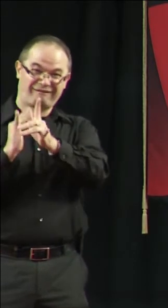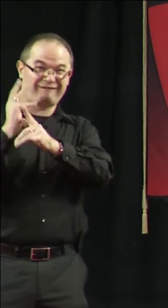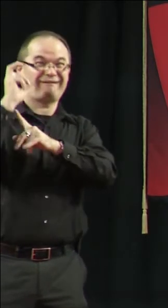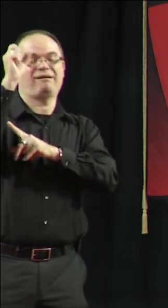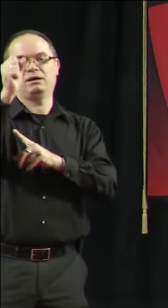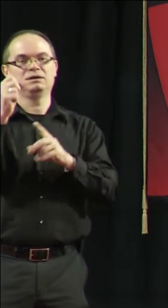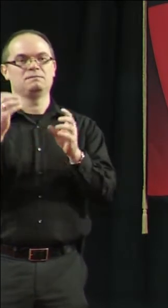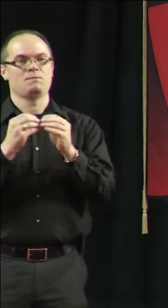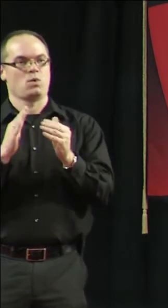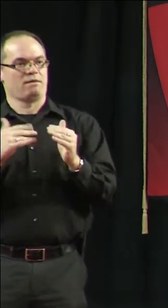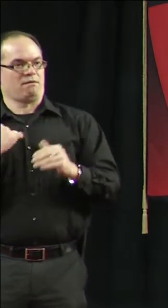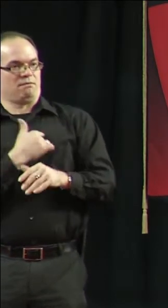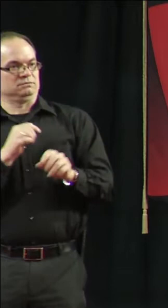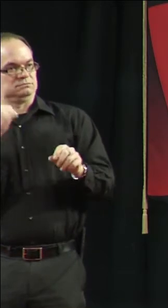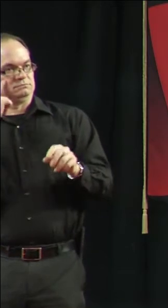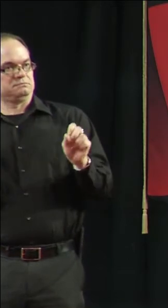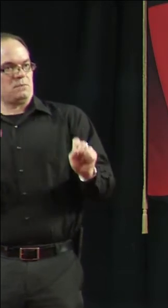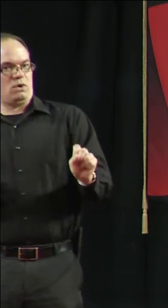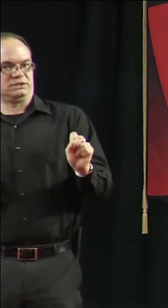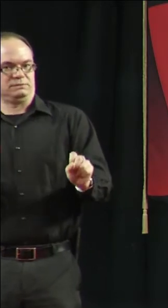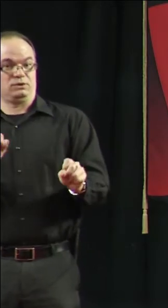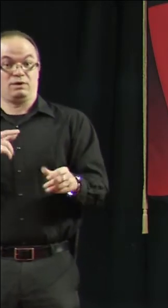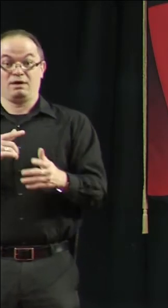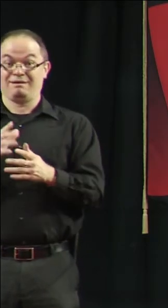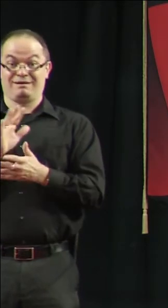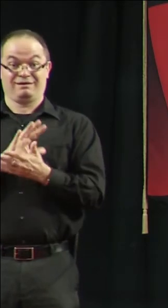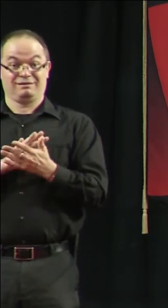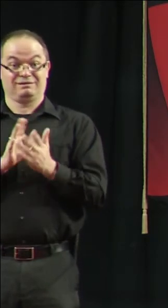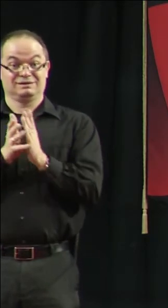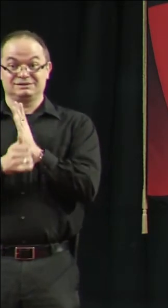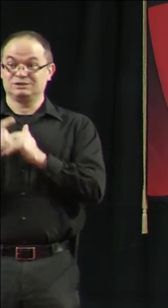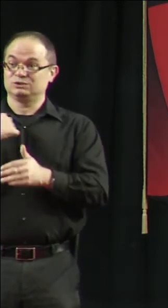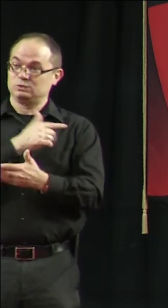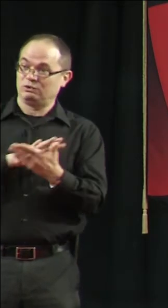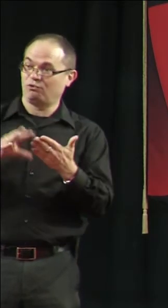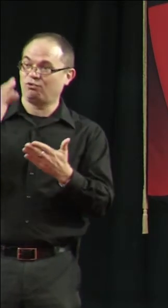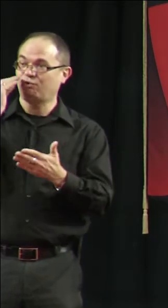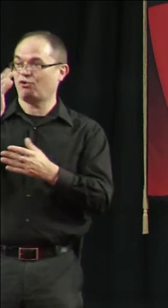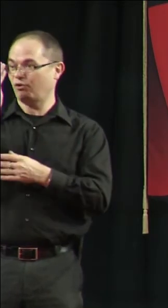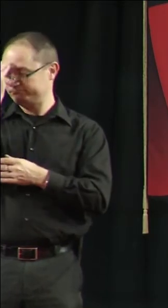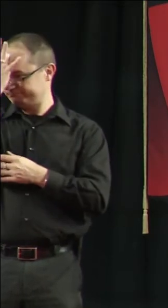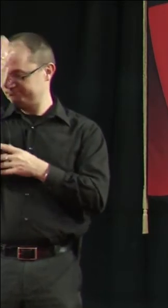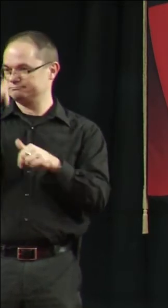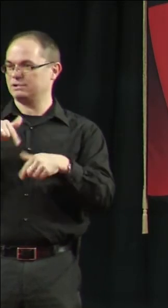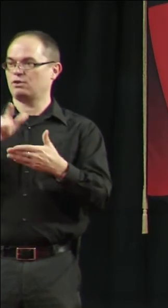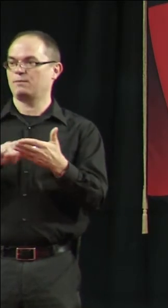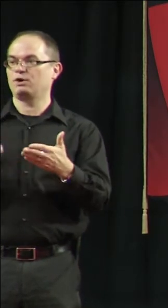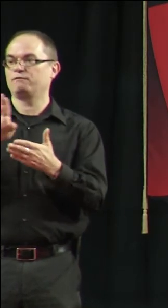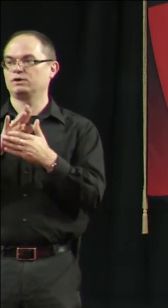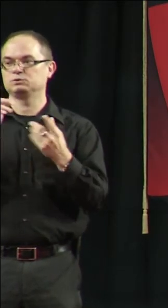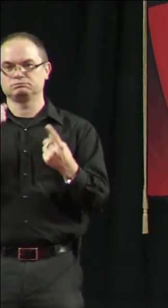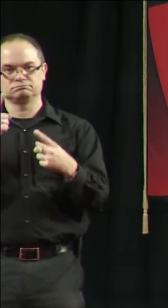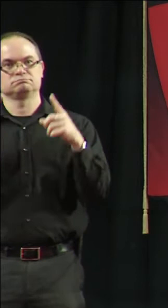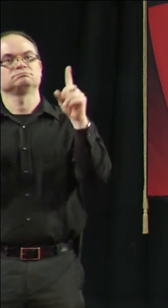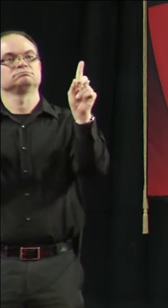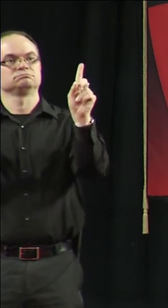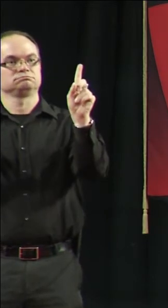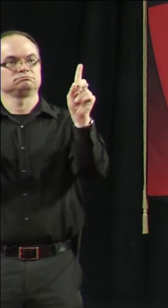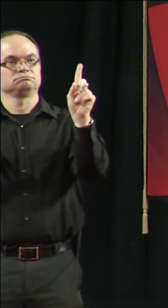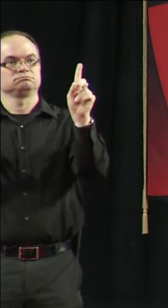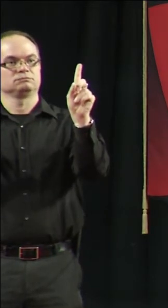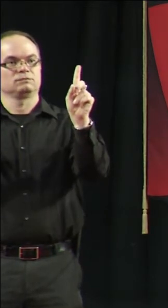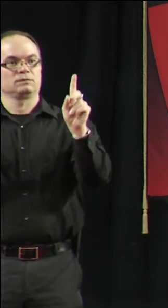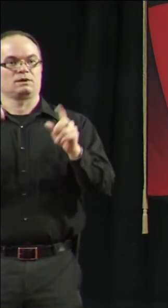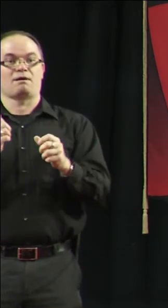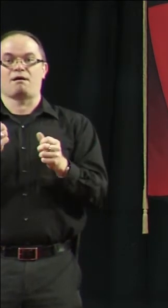were possible. We will use these skills that we've obtained at Lamar University to accomplish the